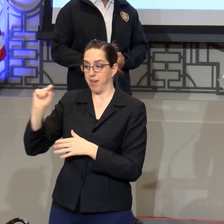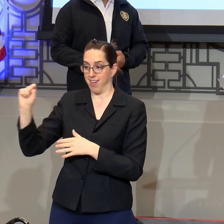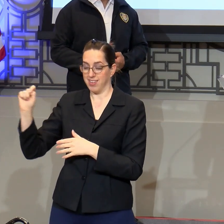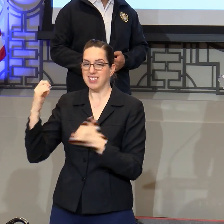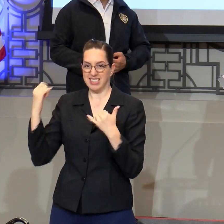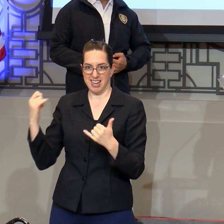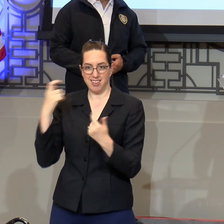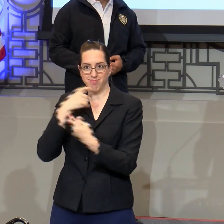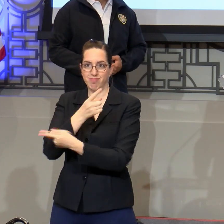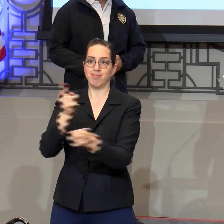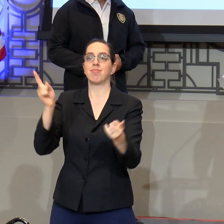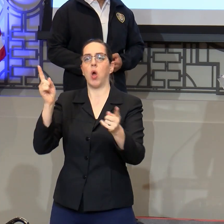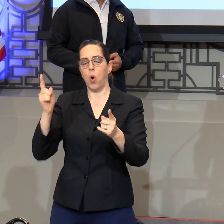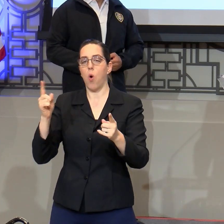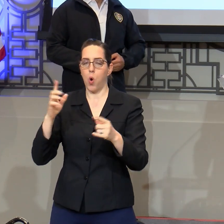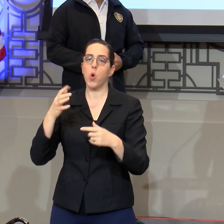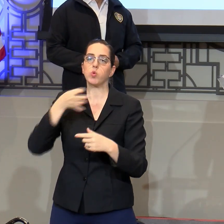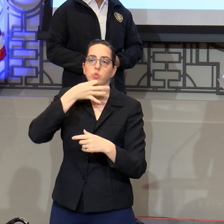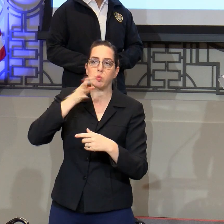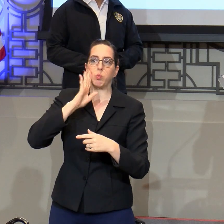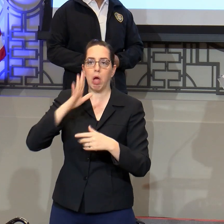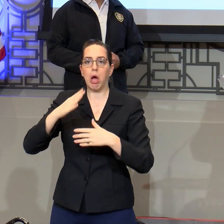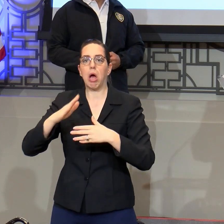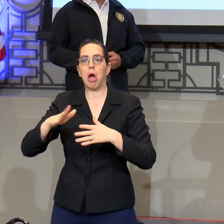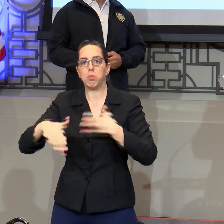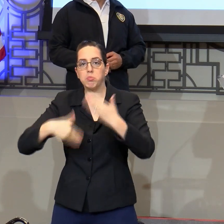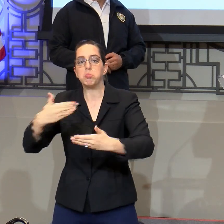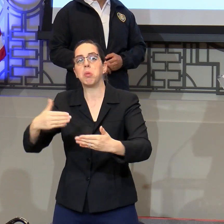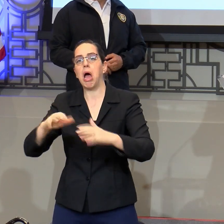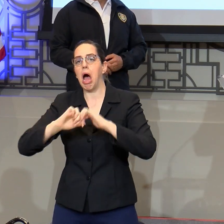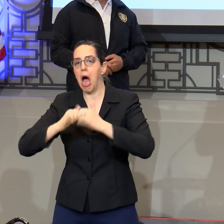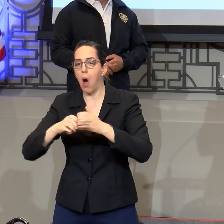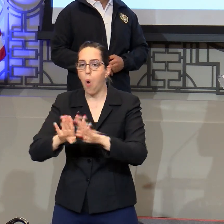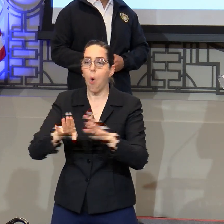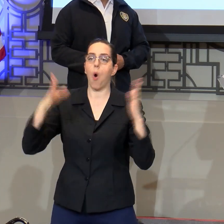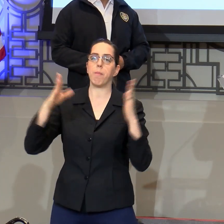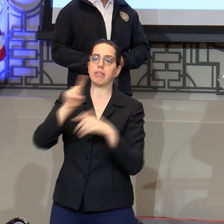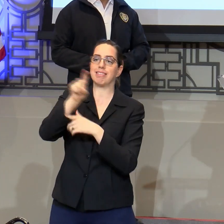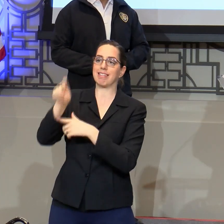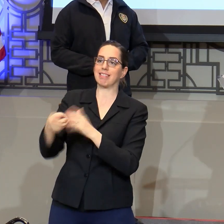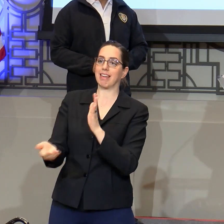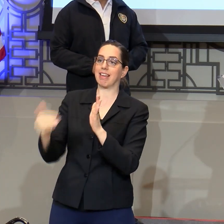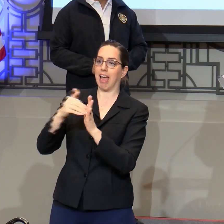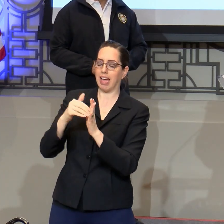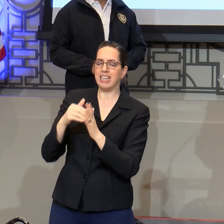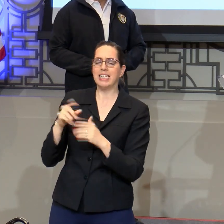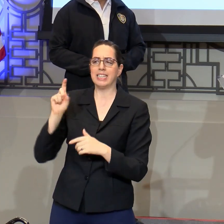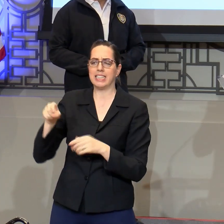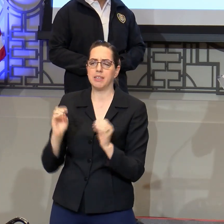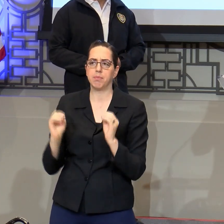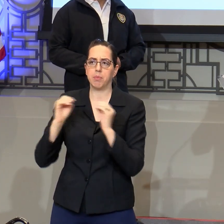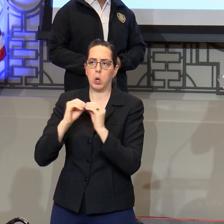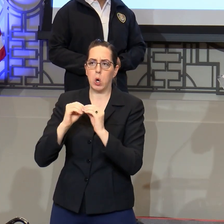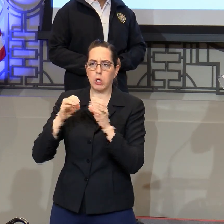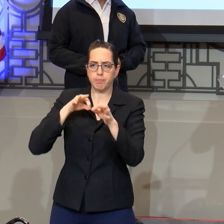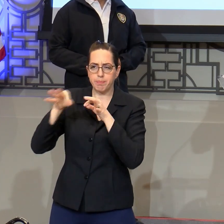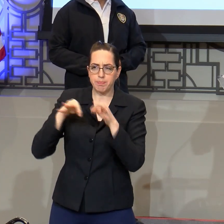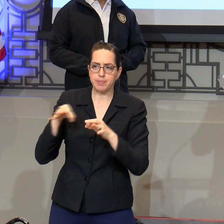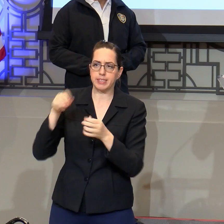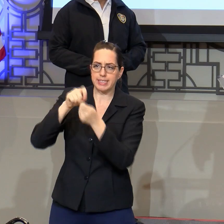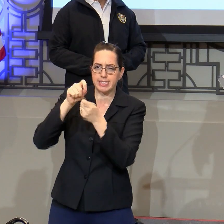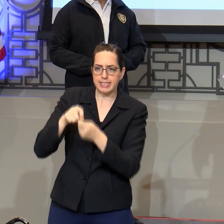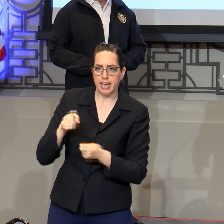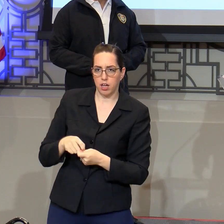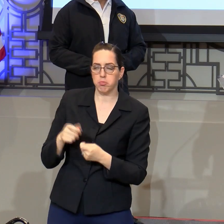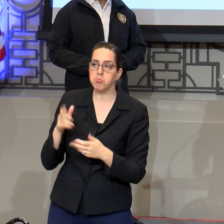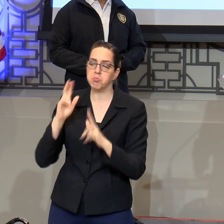about phasing in the reopening of Texas. I certainly look forward to hearing more of the details, and we are